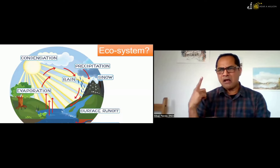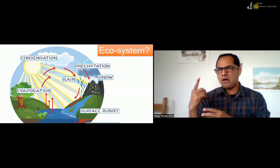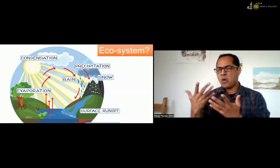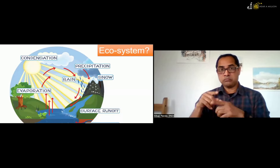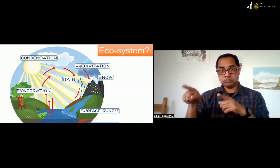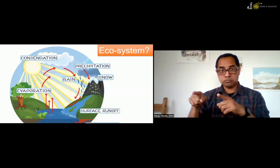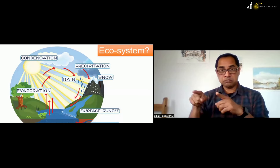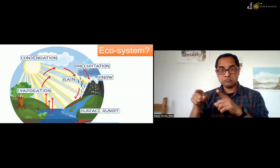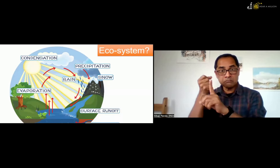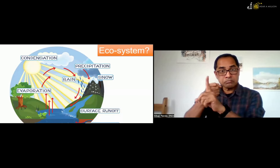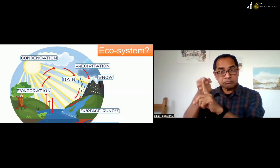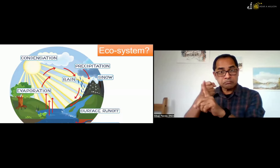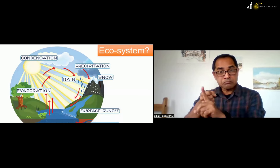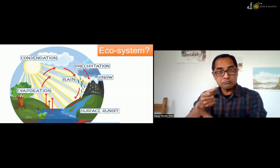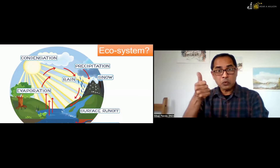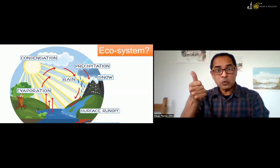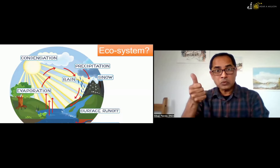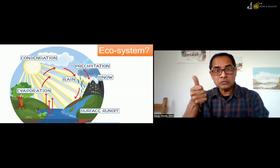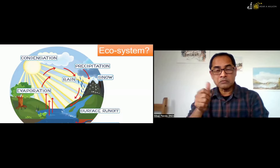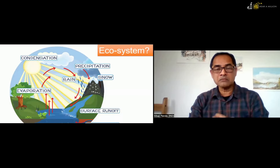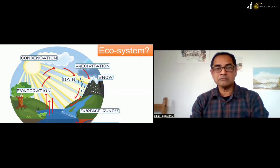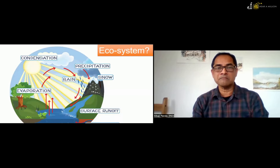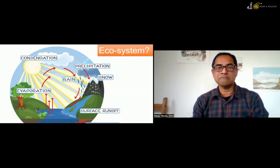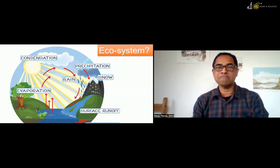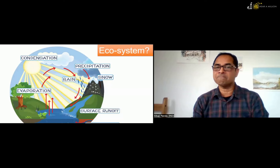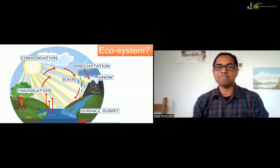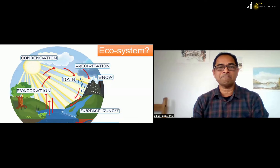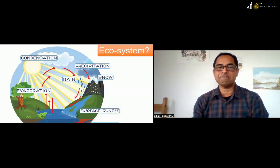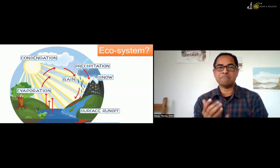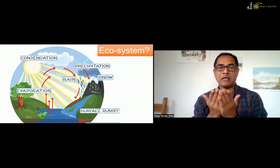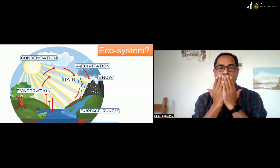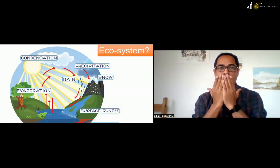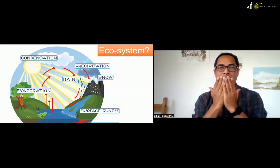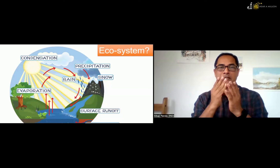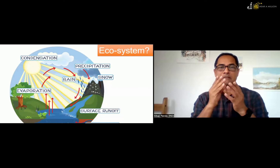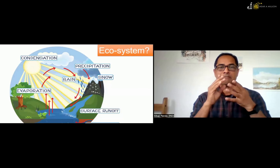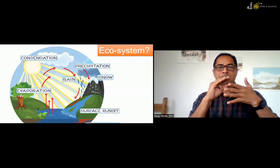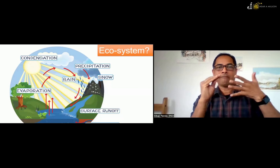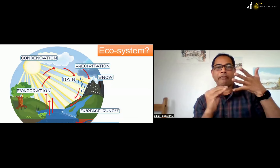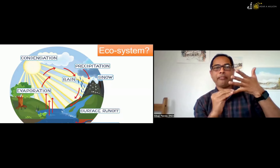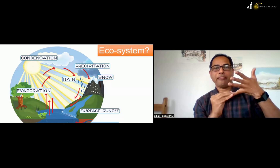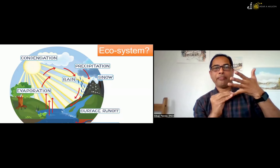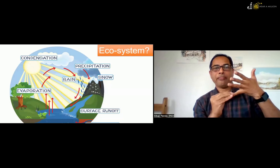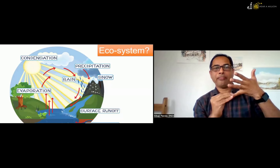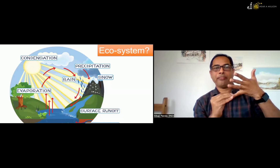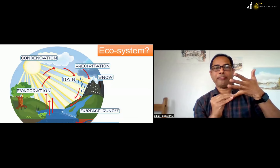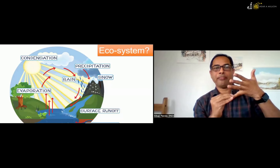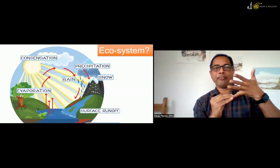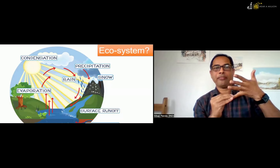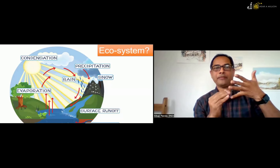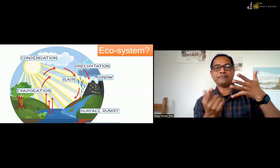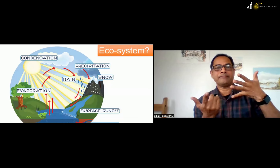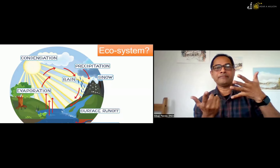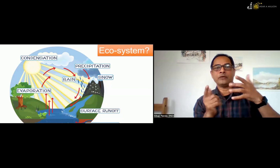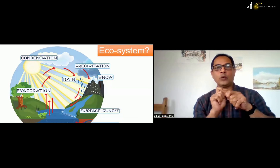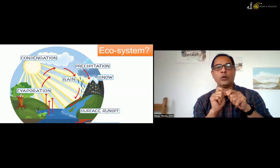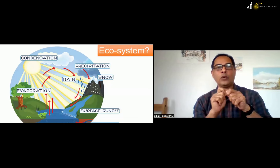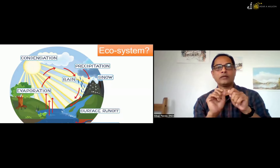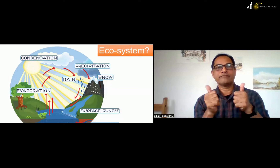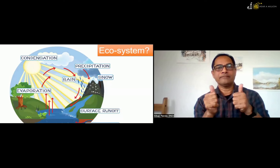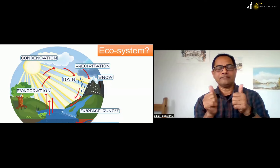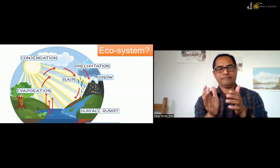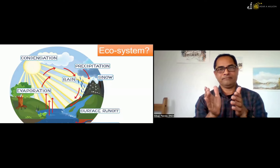The deaf leaders, various associations, are the advocacy efforts good enough? No.